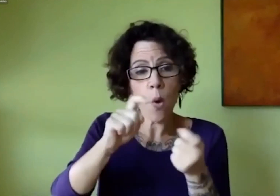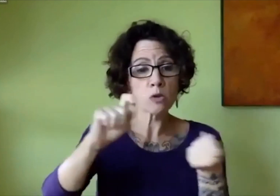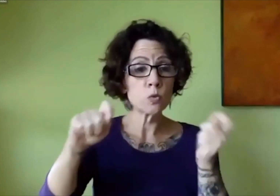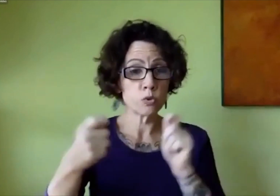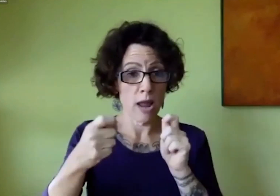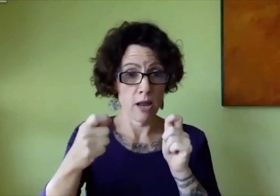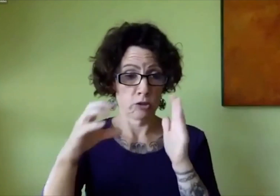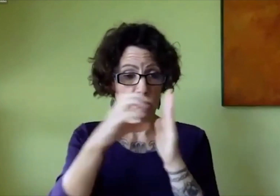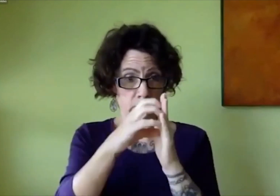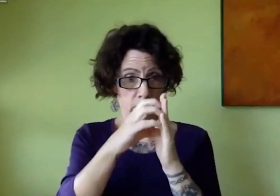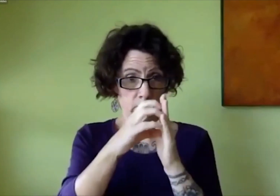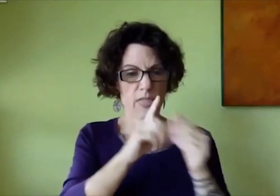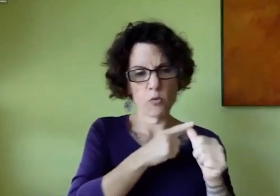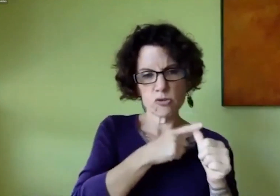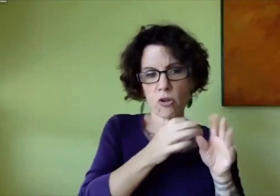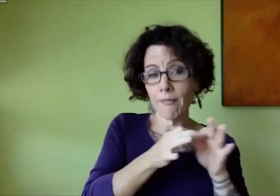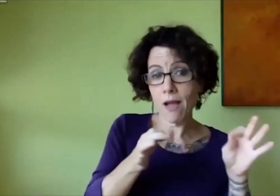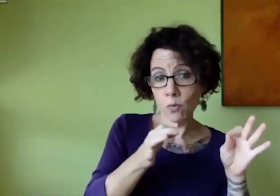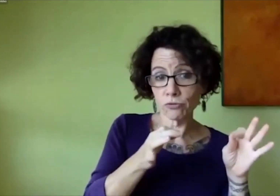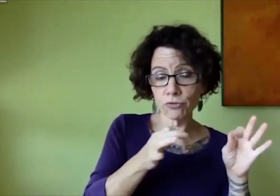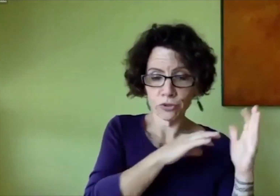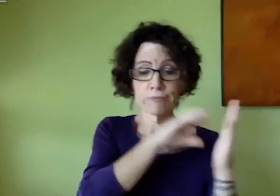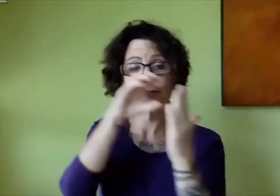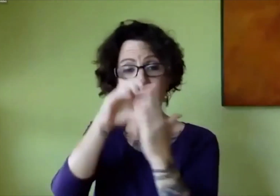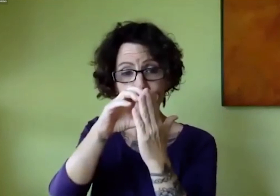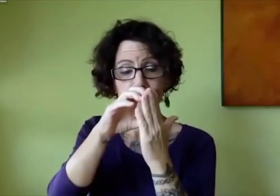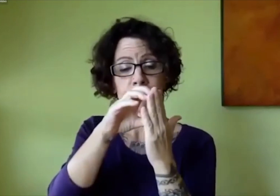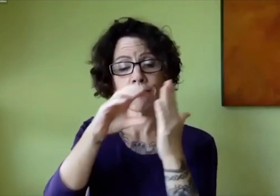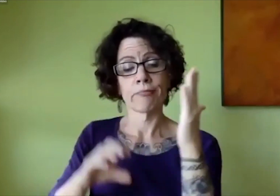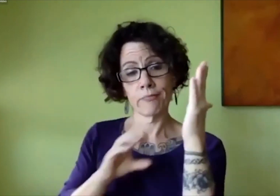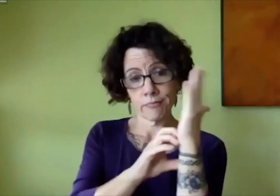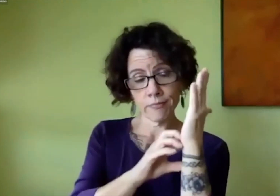that to the part in the will that you want to change.